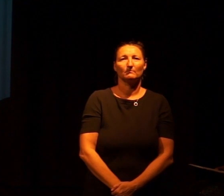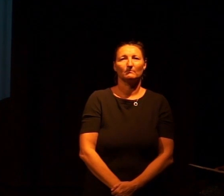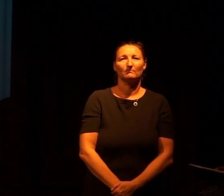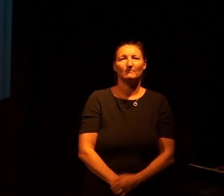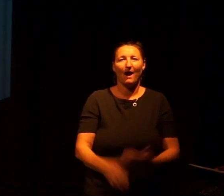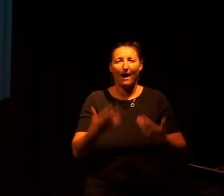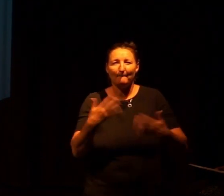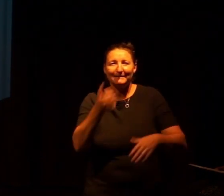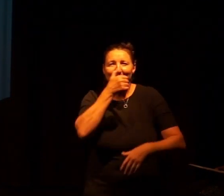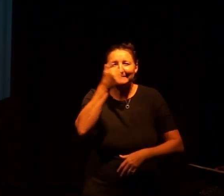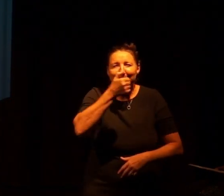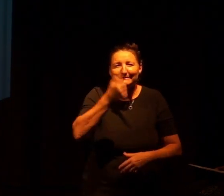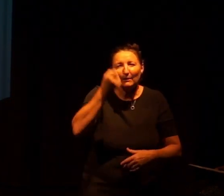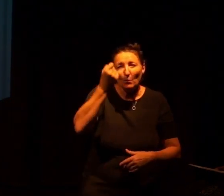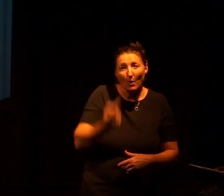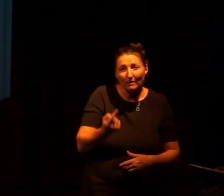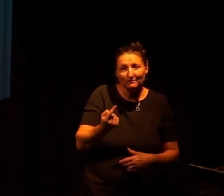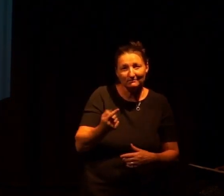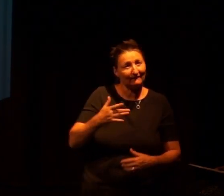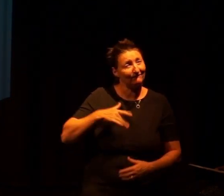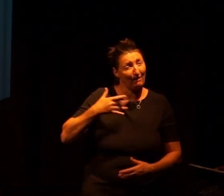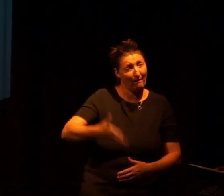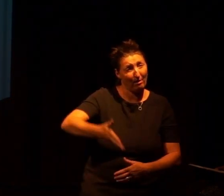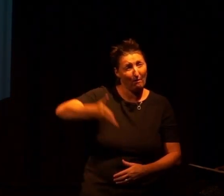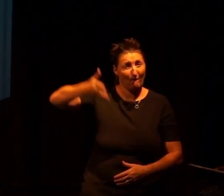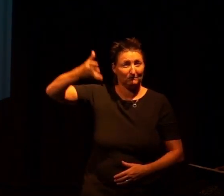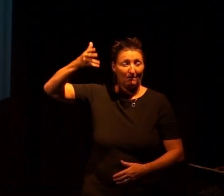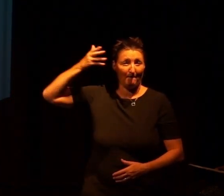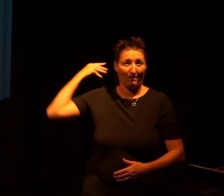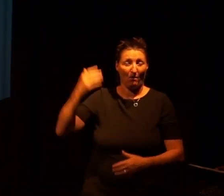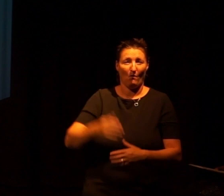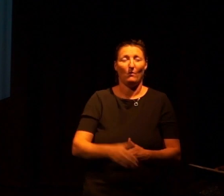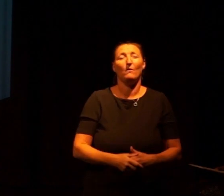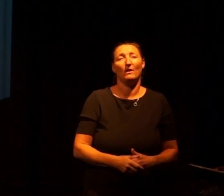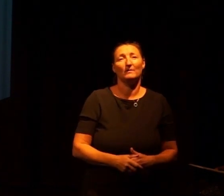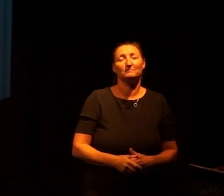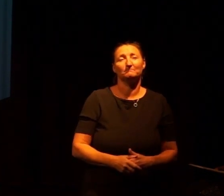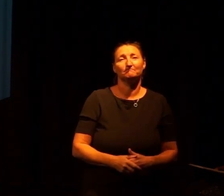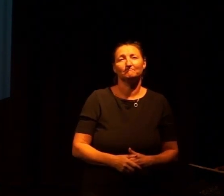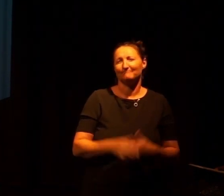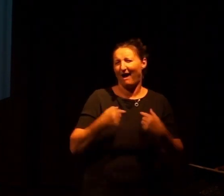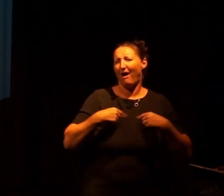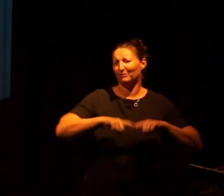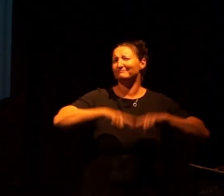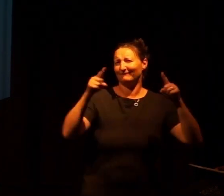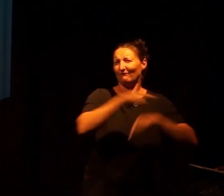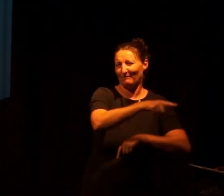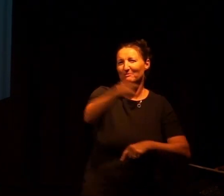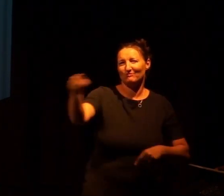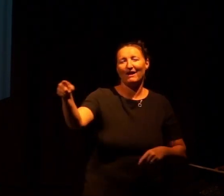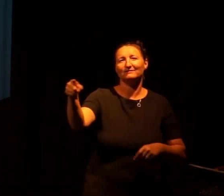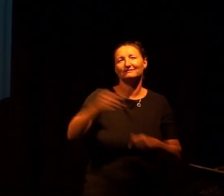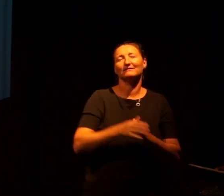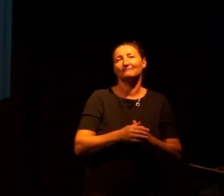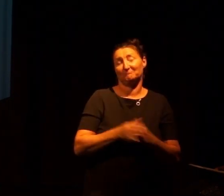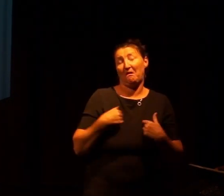I was 16 once. It feels like a long time ago. I was different from the rest.